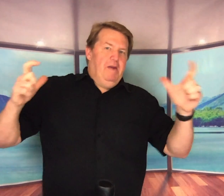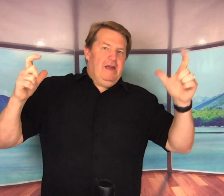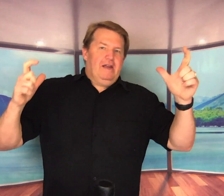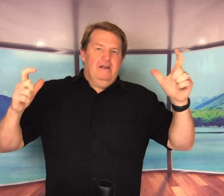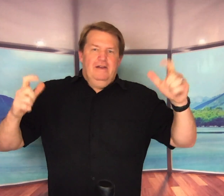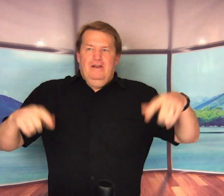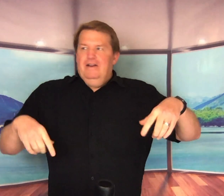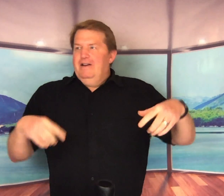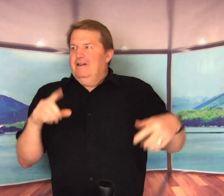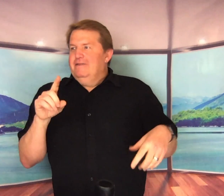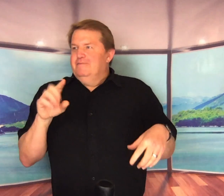big